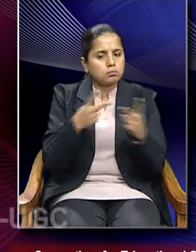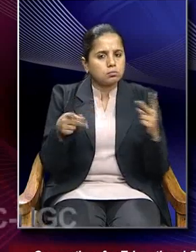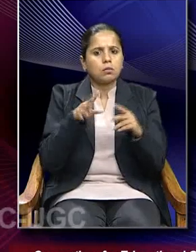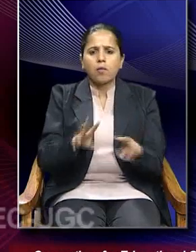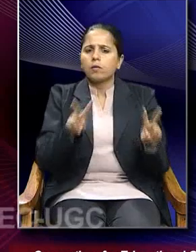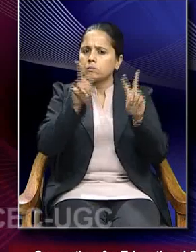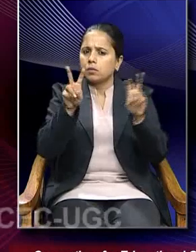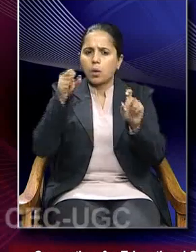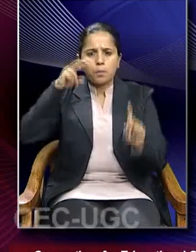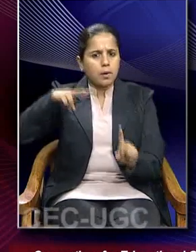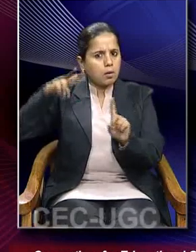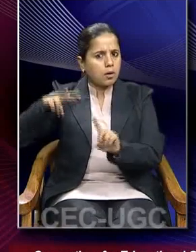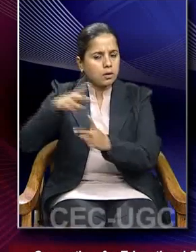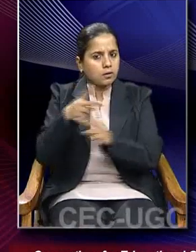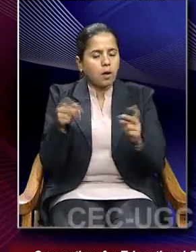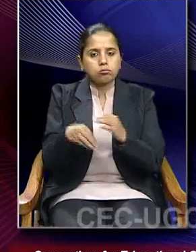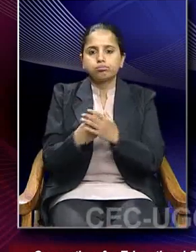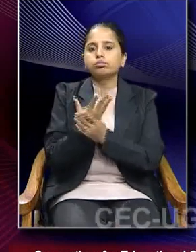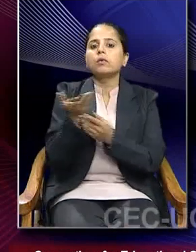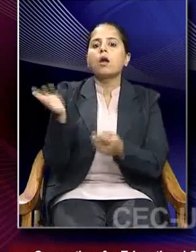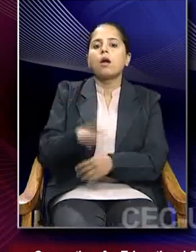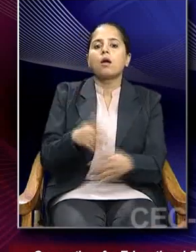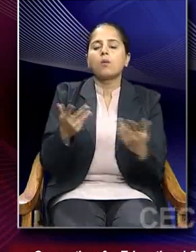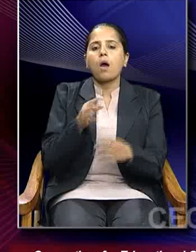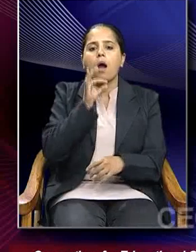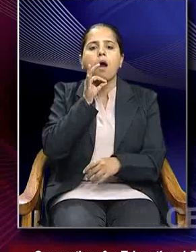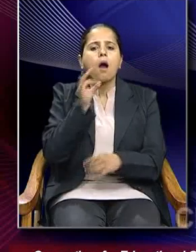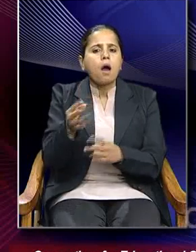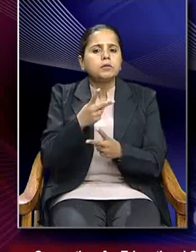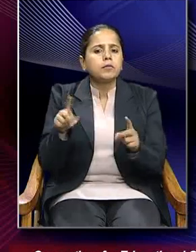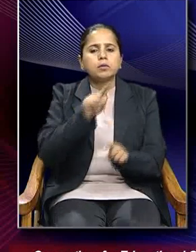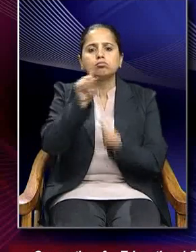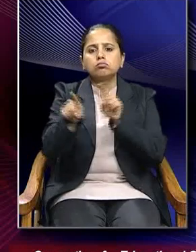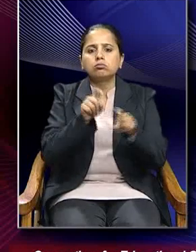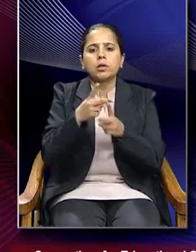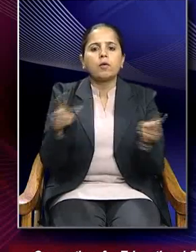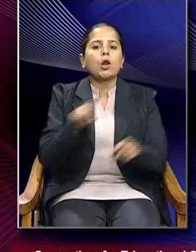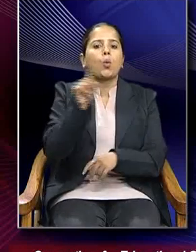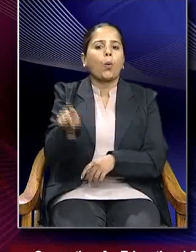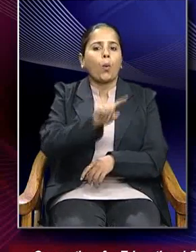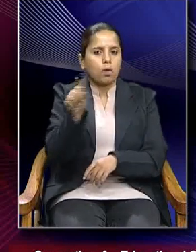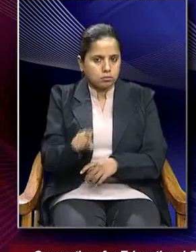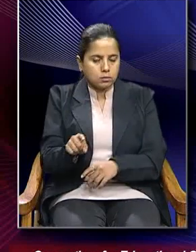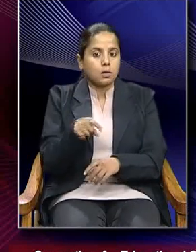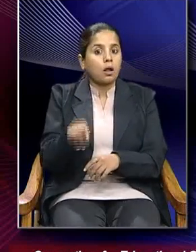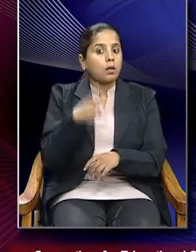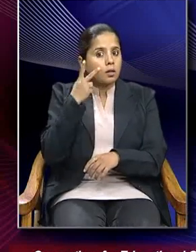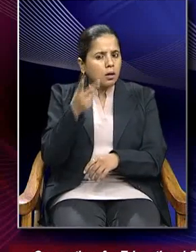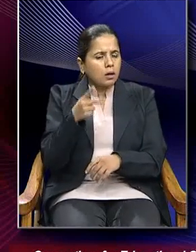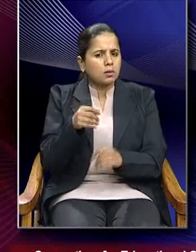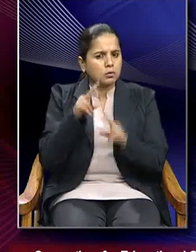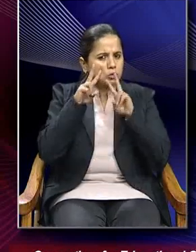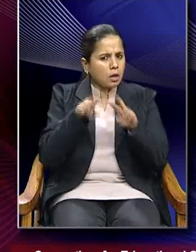perspectives have emerged by asking certain questions and doing research around